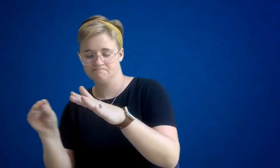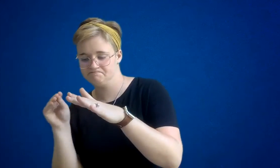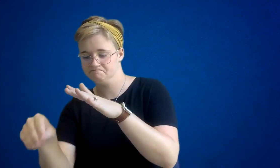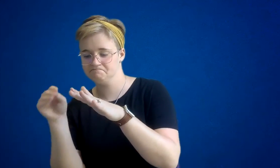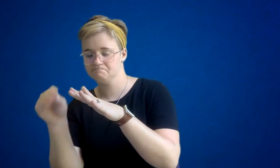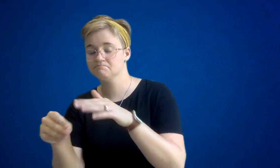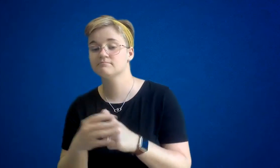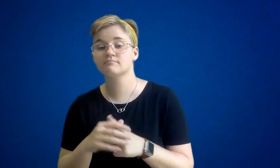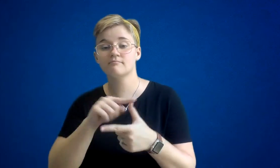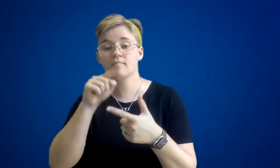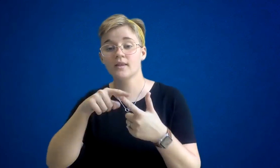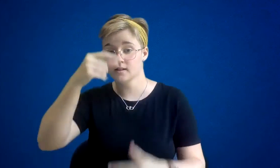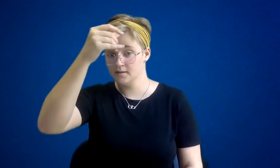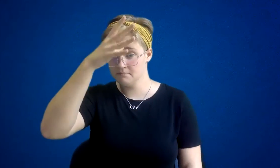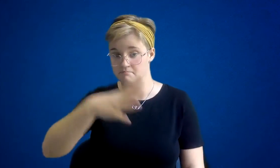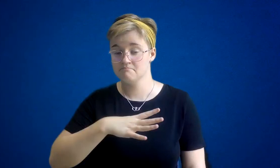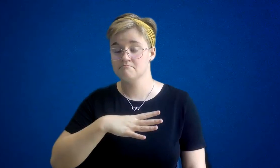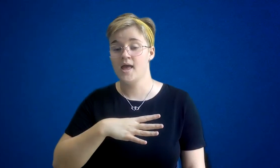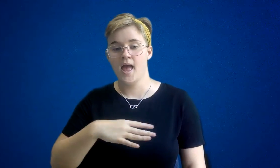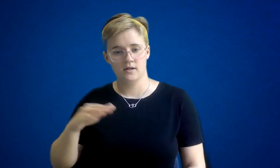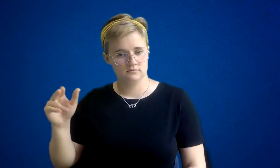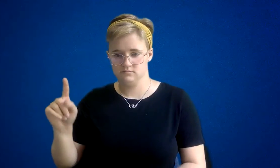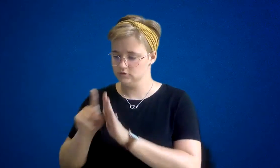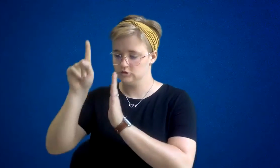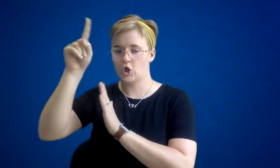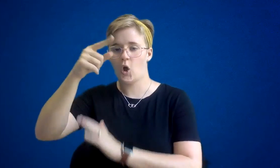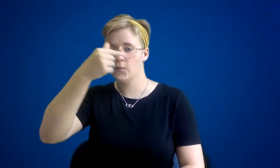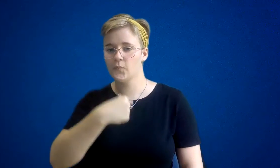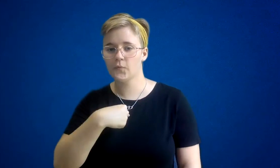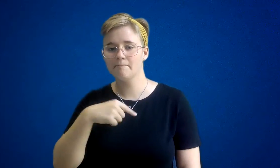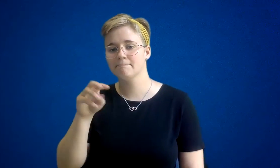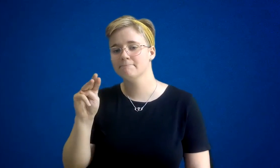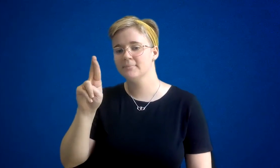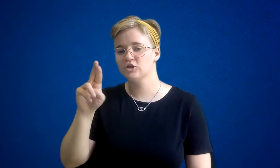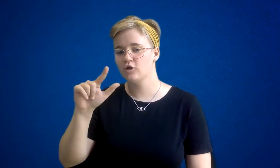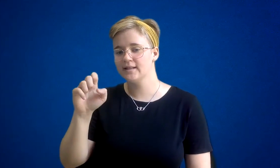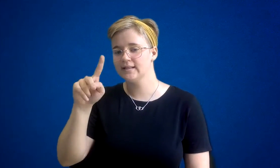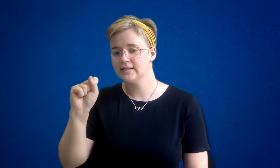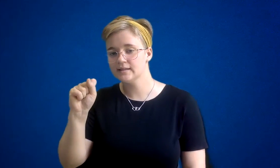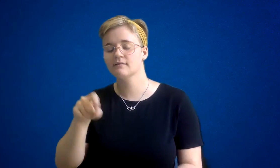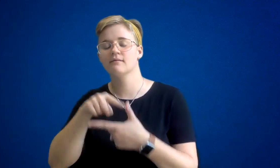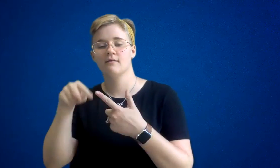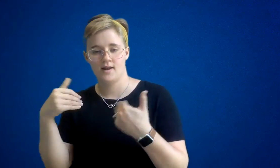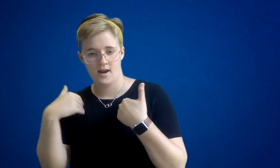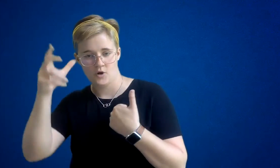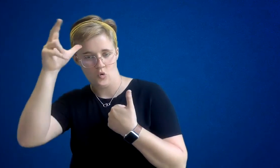face, riding a horse that was also tall and had a thin face, came out to the farm and bought the